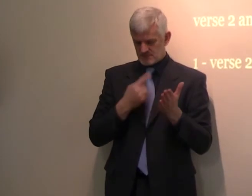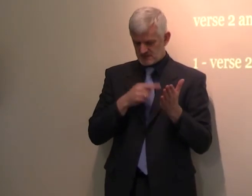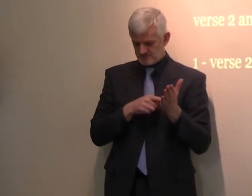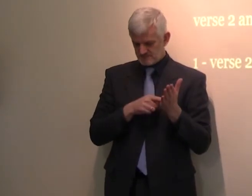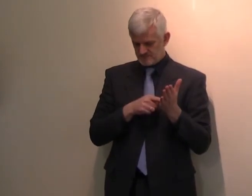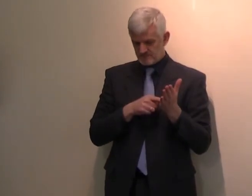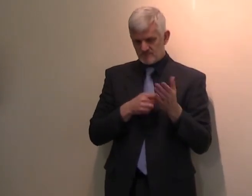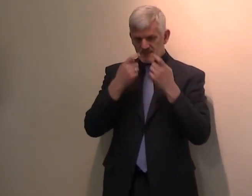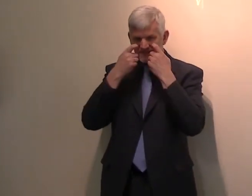be watchful.